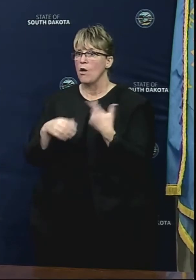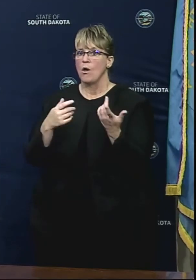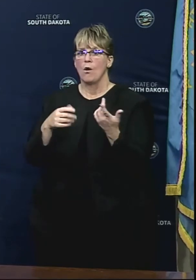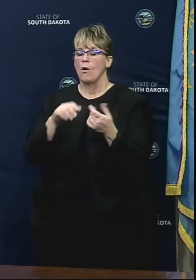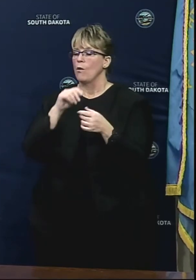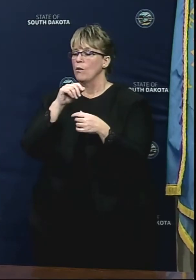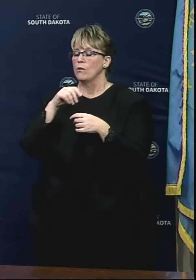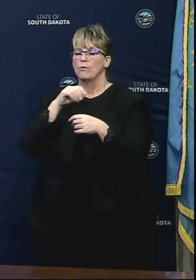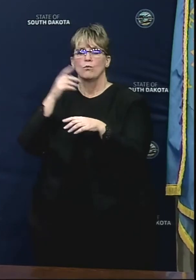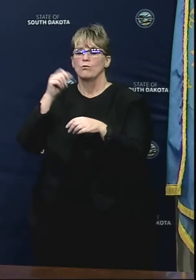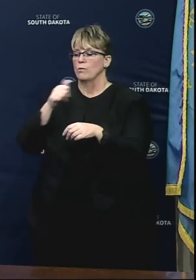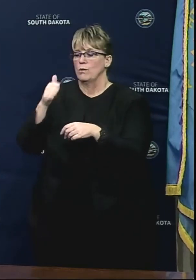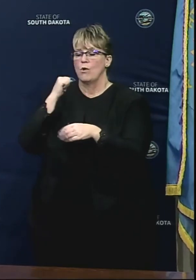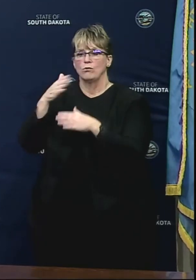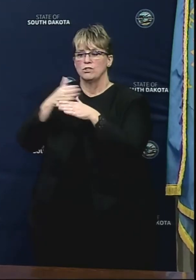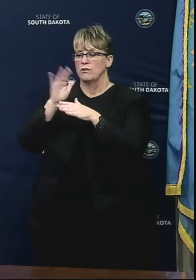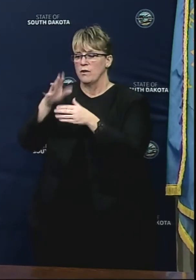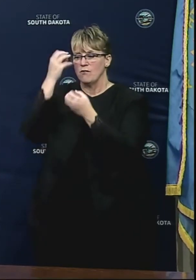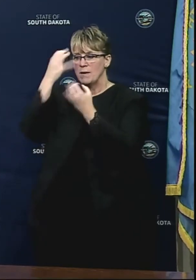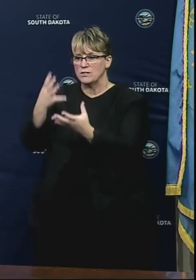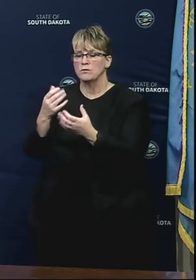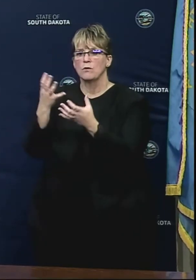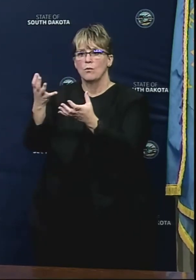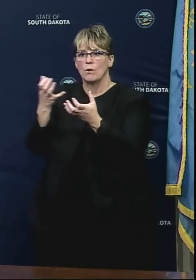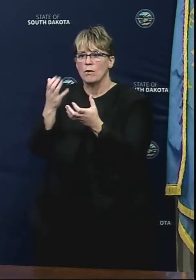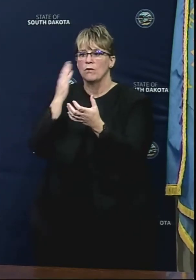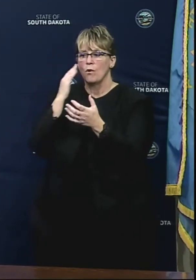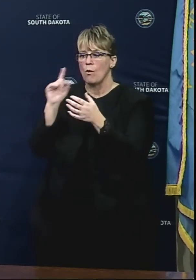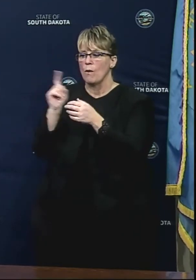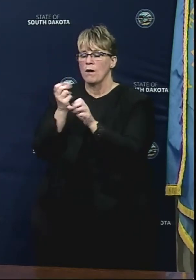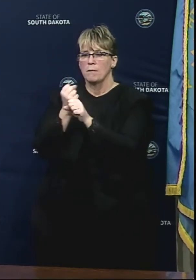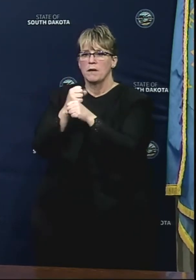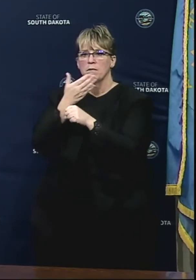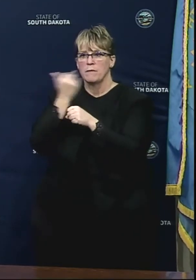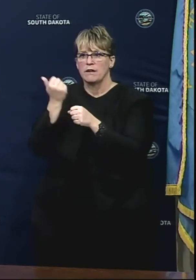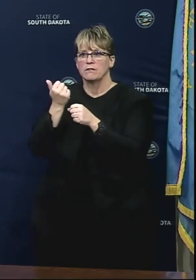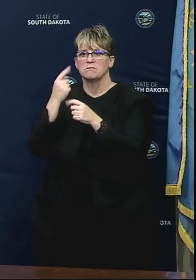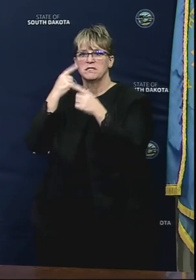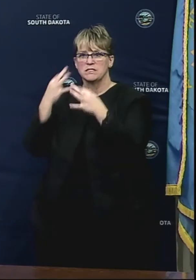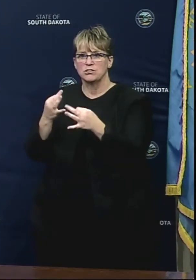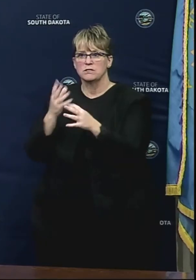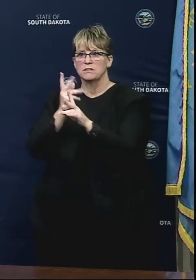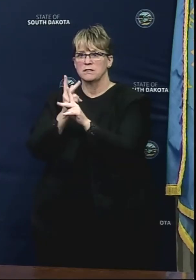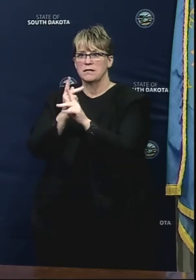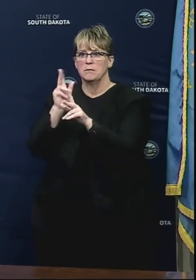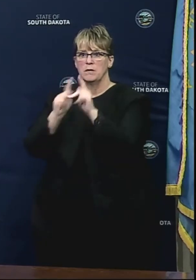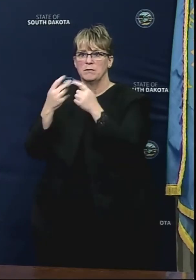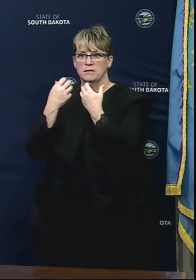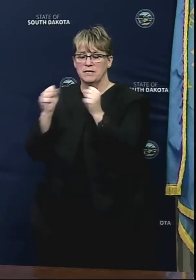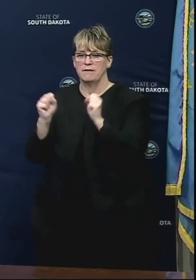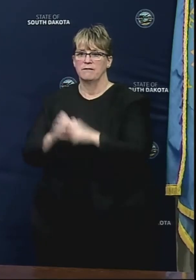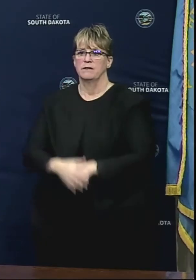their information. We just want to know where we can help people make better decisions to keep the public safe.